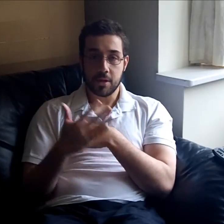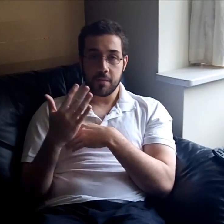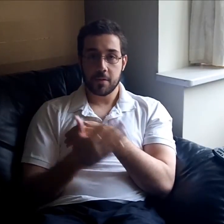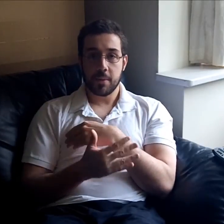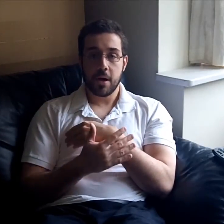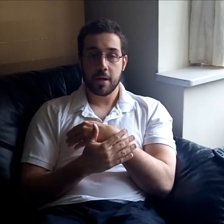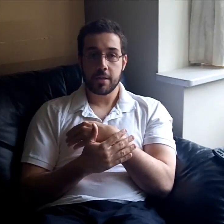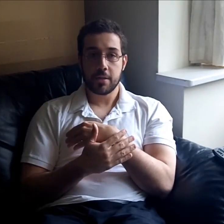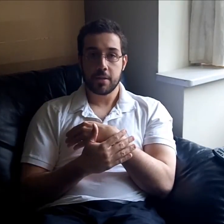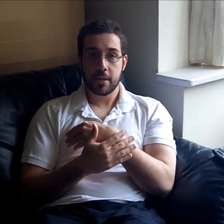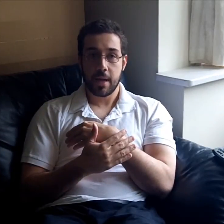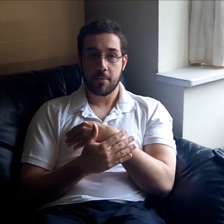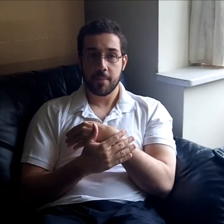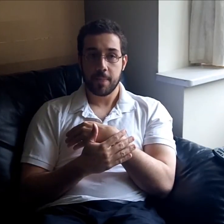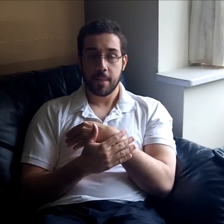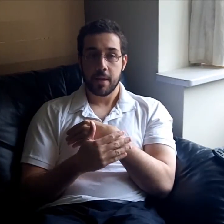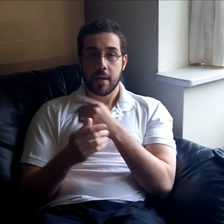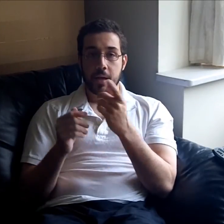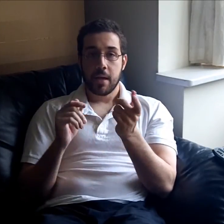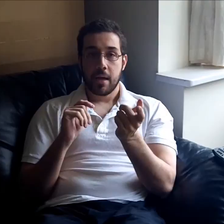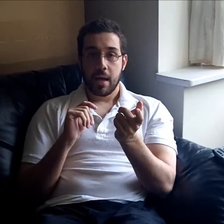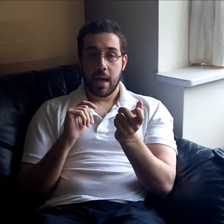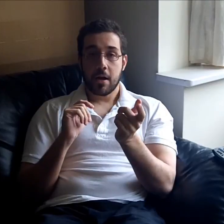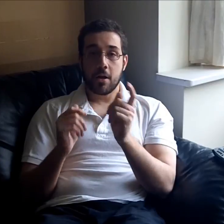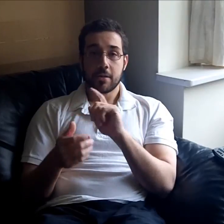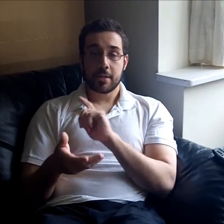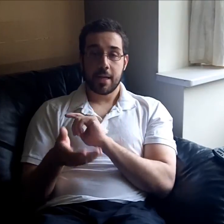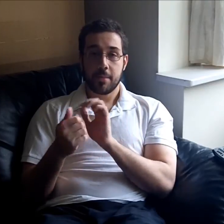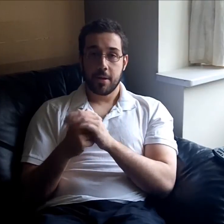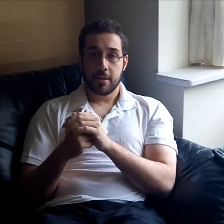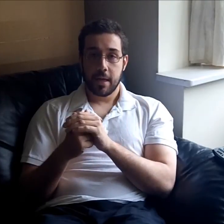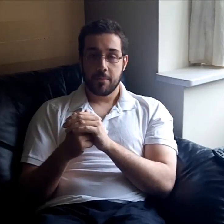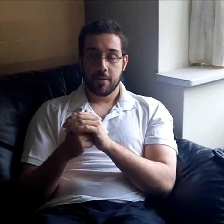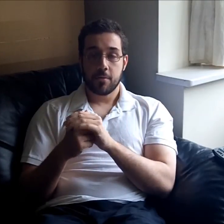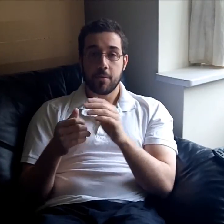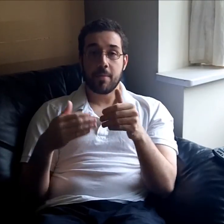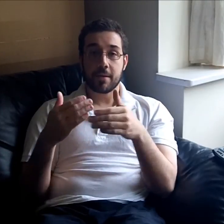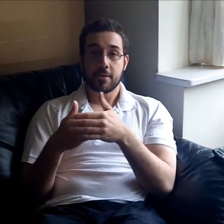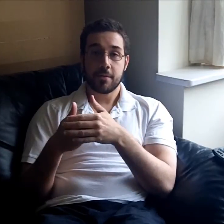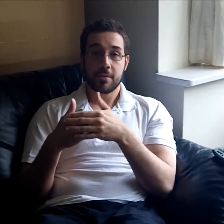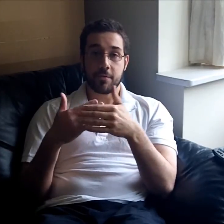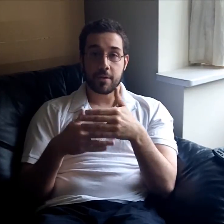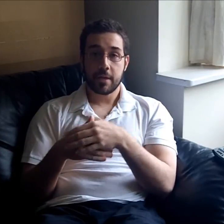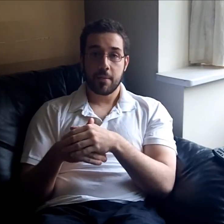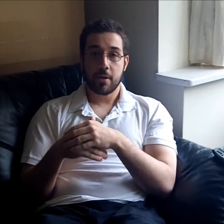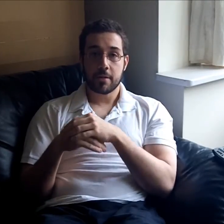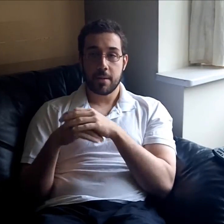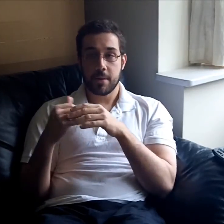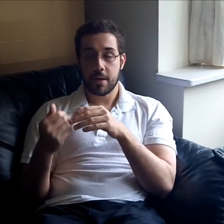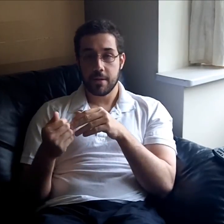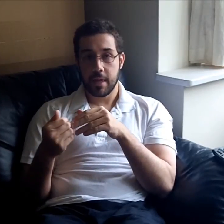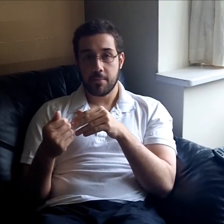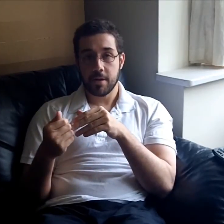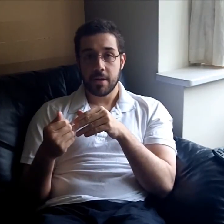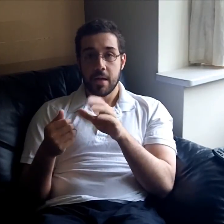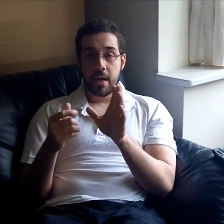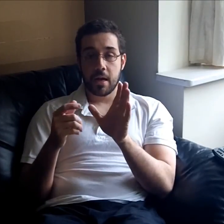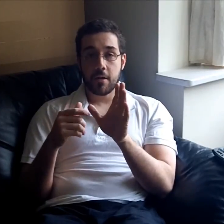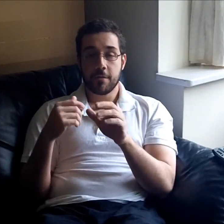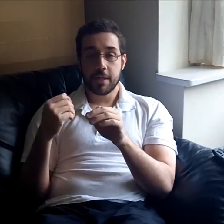surface behind the camera, and I'll stand behind the camera, or put a blank surface in front of the camera. I'll stand behind the camera and I'll